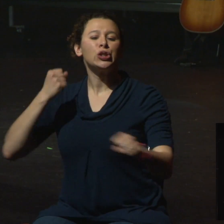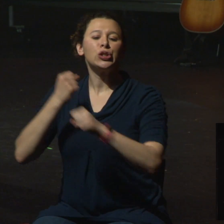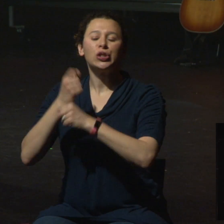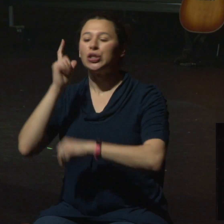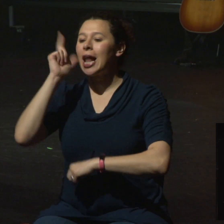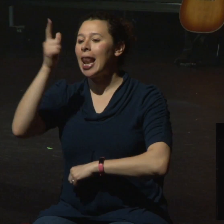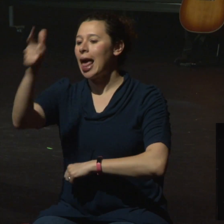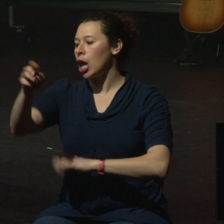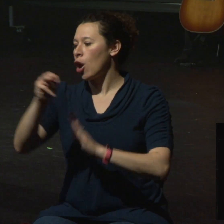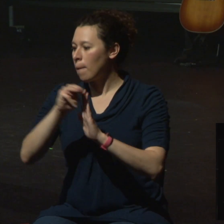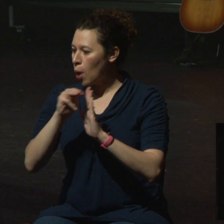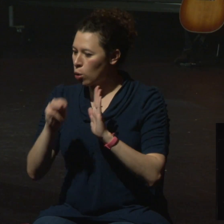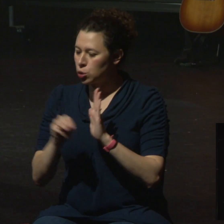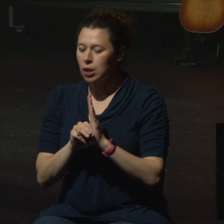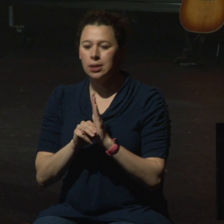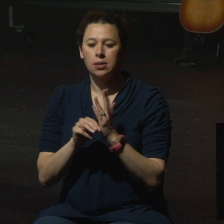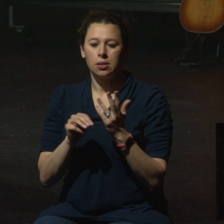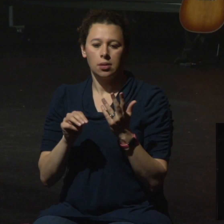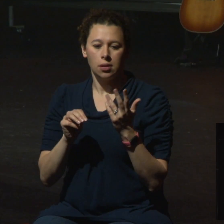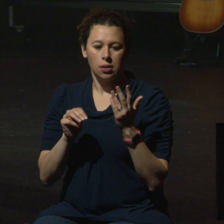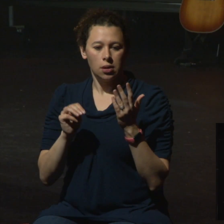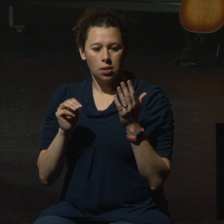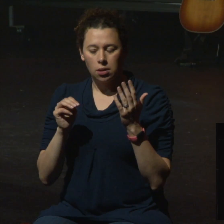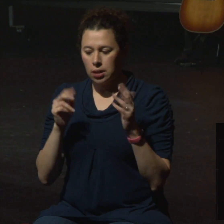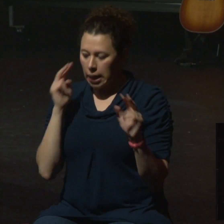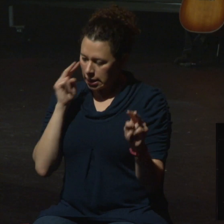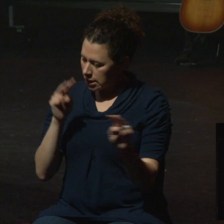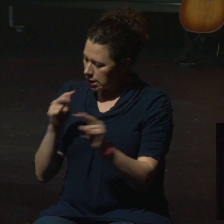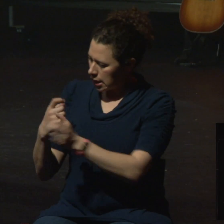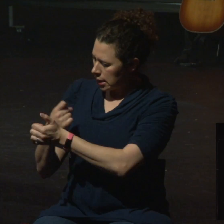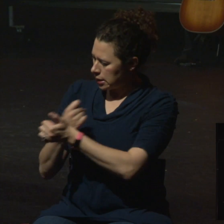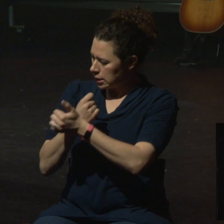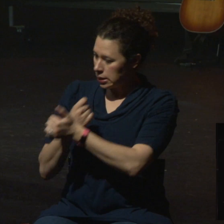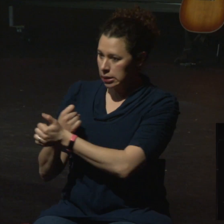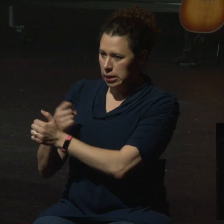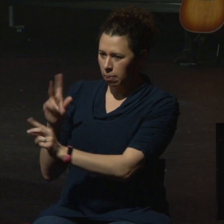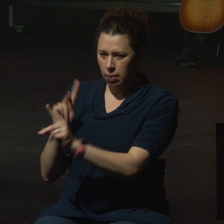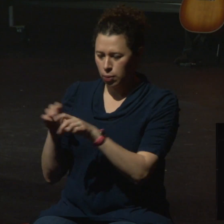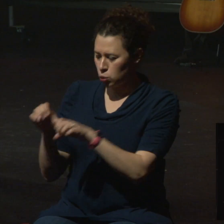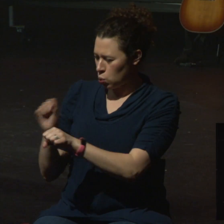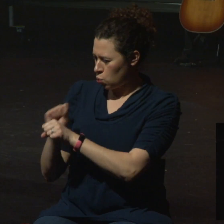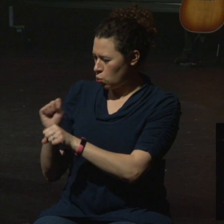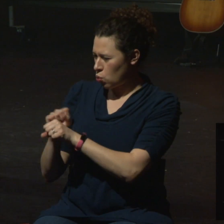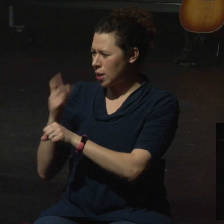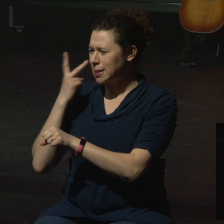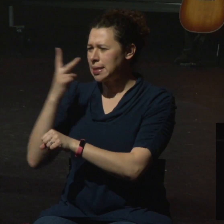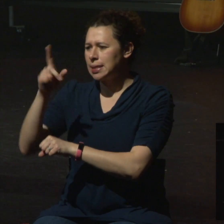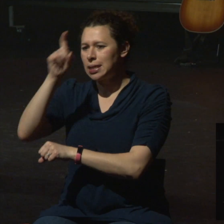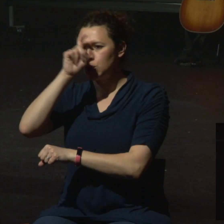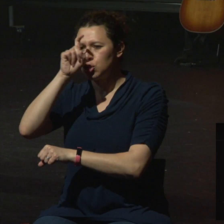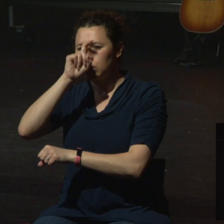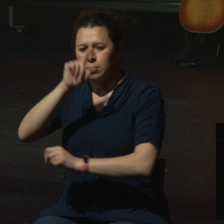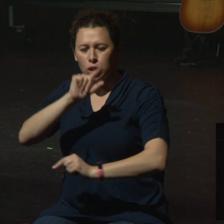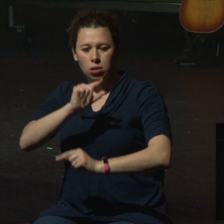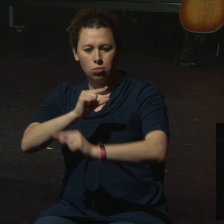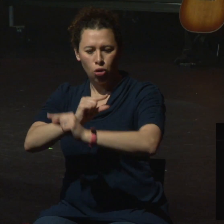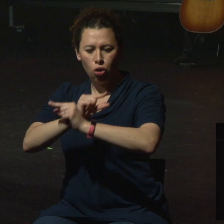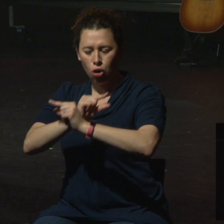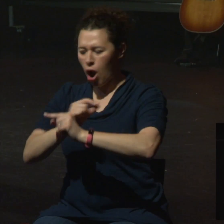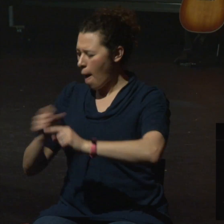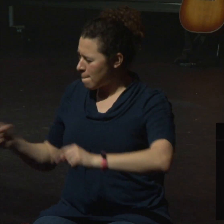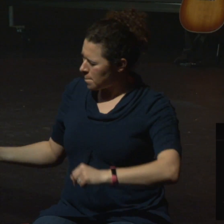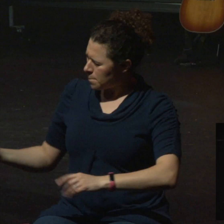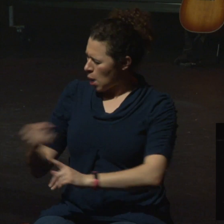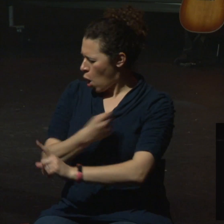amongst his people, the Hebrews, the enslaved people, doing all of this work. He sees an Egyptian guard beating a man. Moses, in